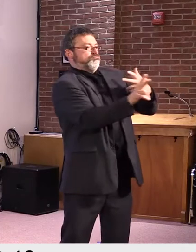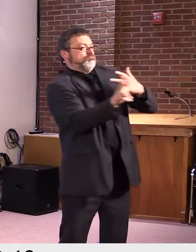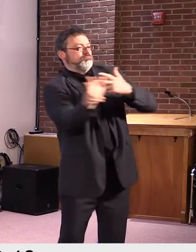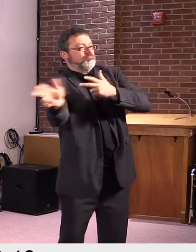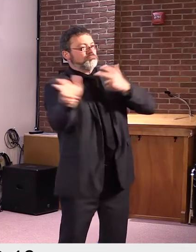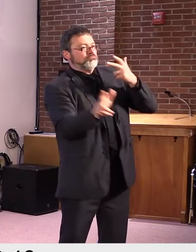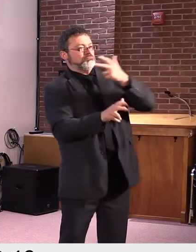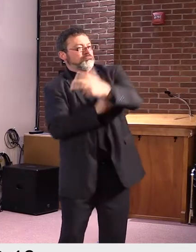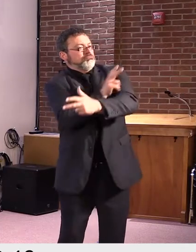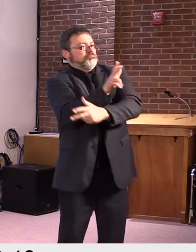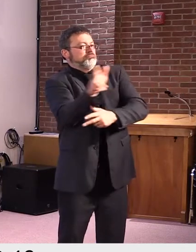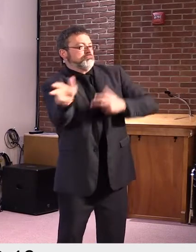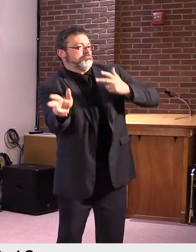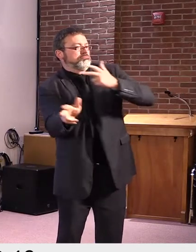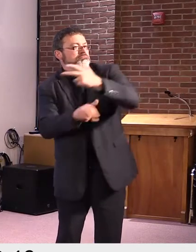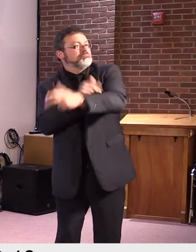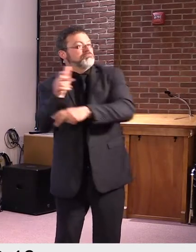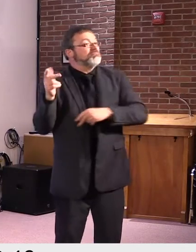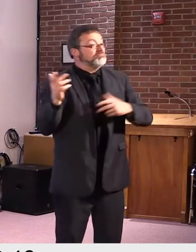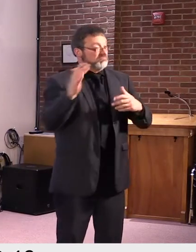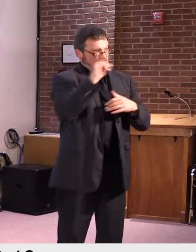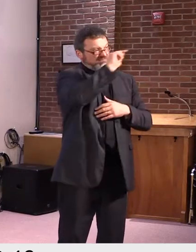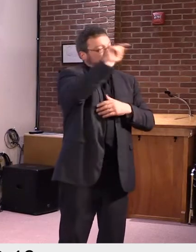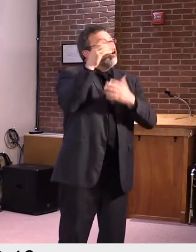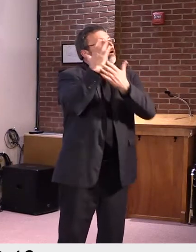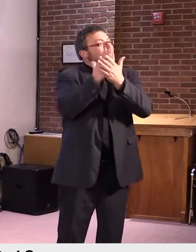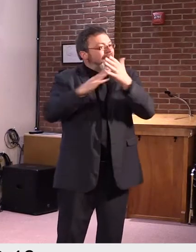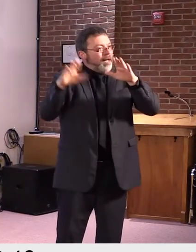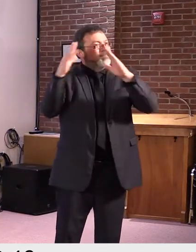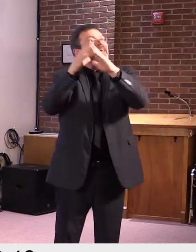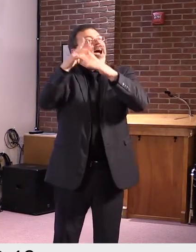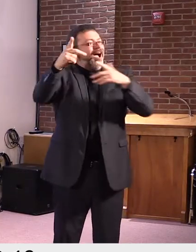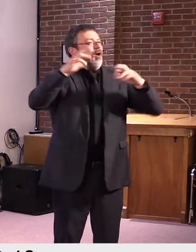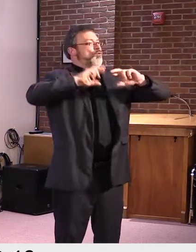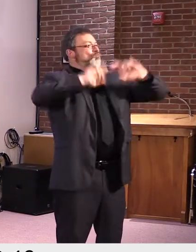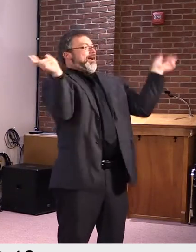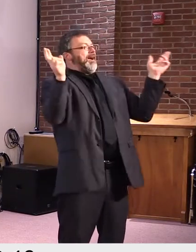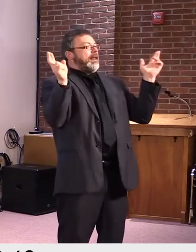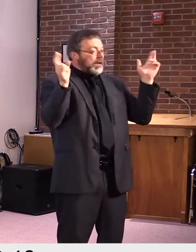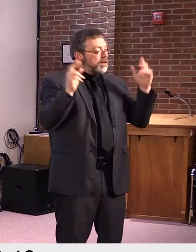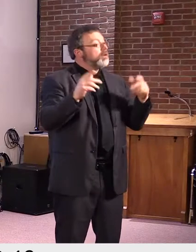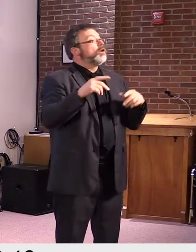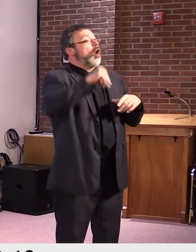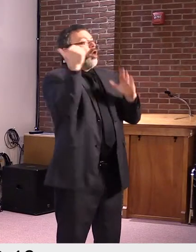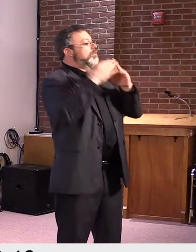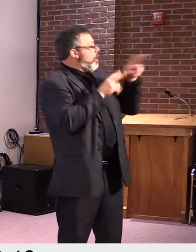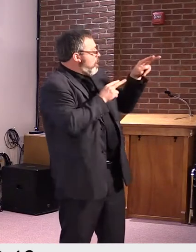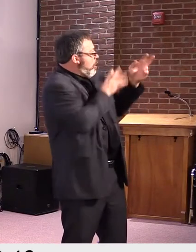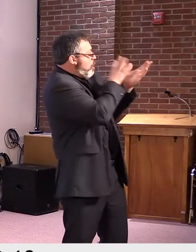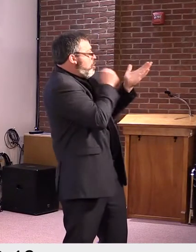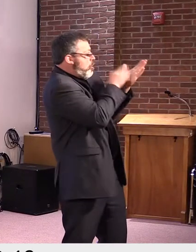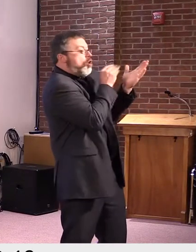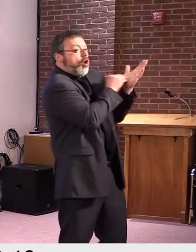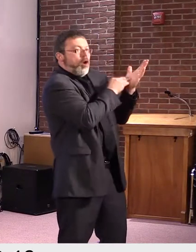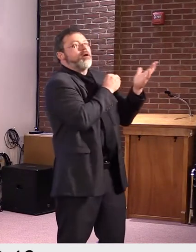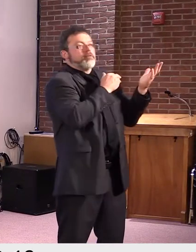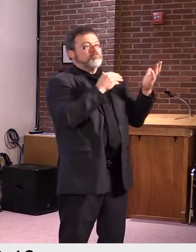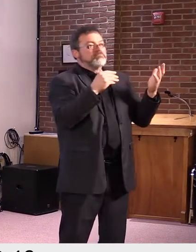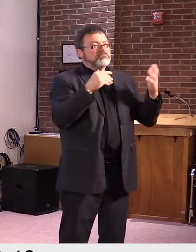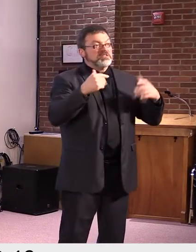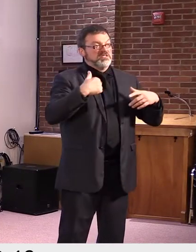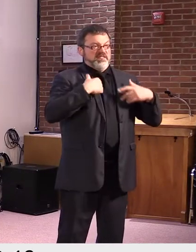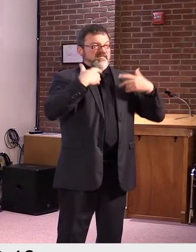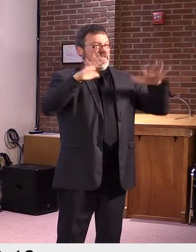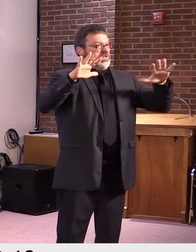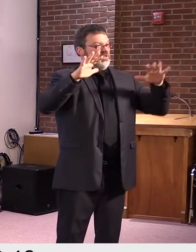hope other towns will consider. We have posted some of these plans on our website so towns can see what others are doing